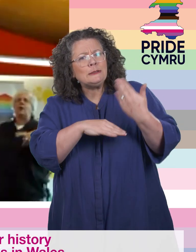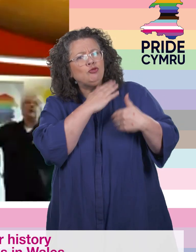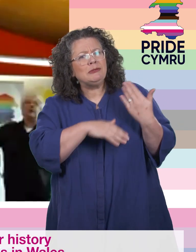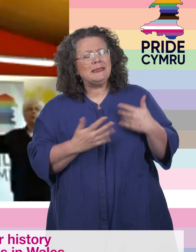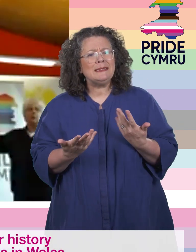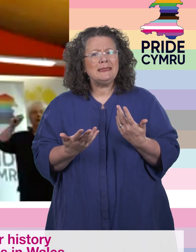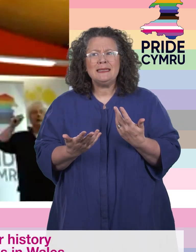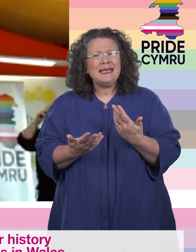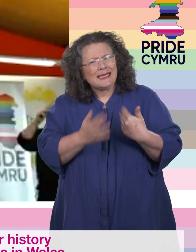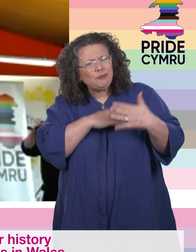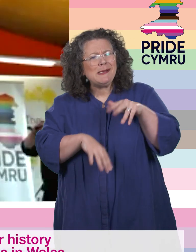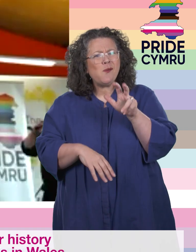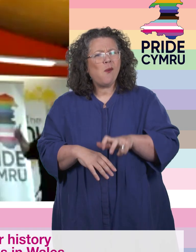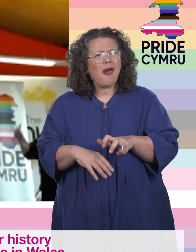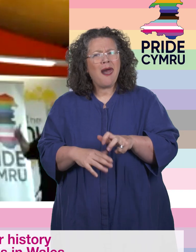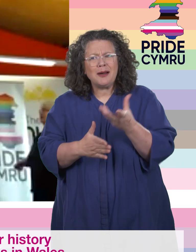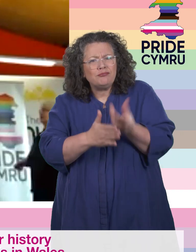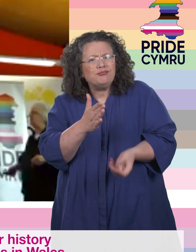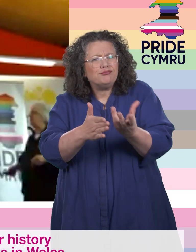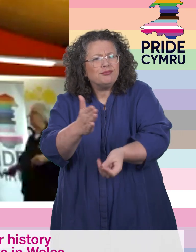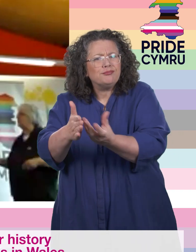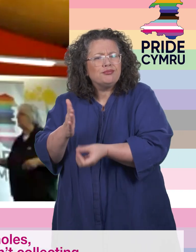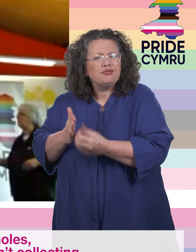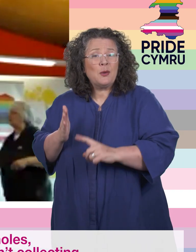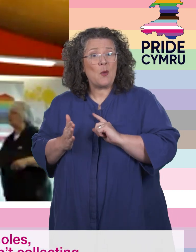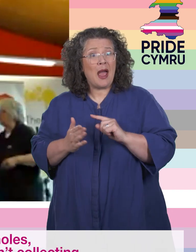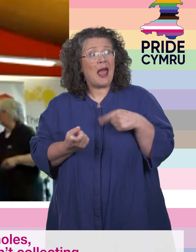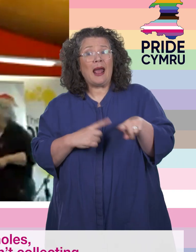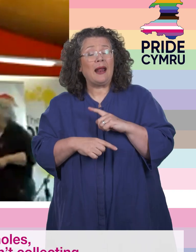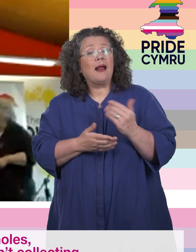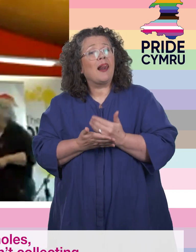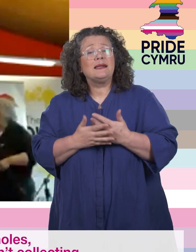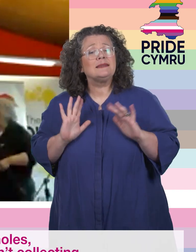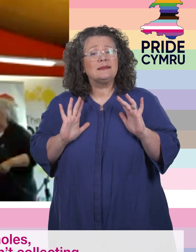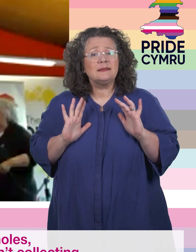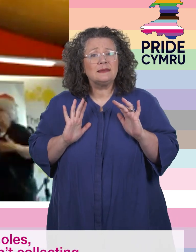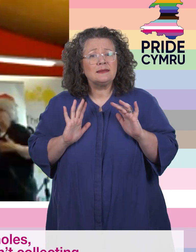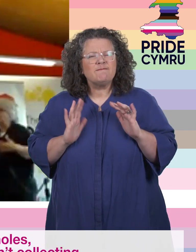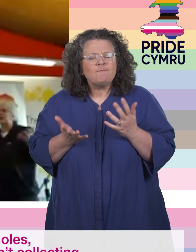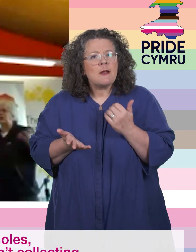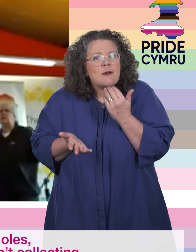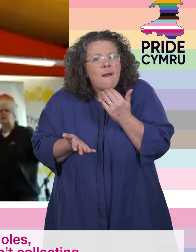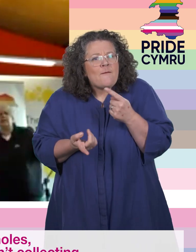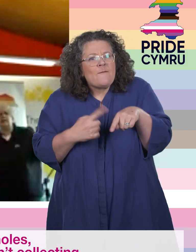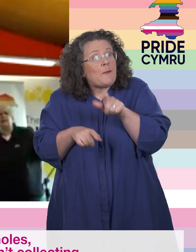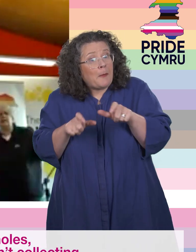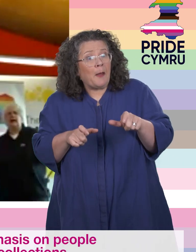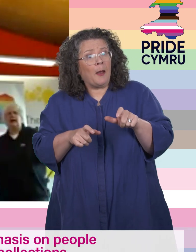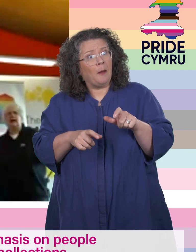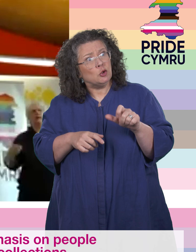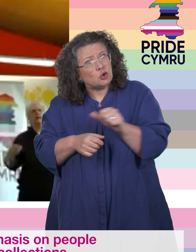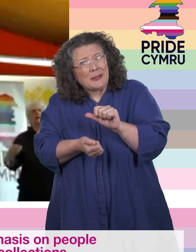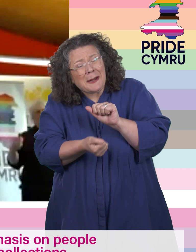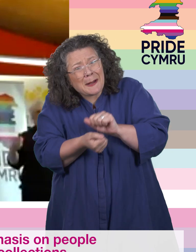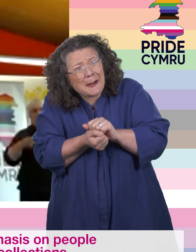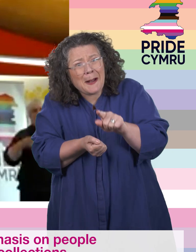We do have holes in our history, and whatever our history is in Wales, there are these holes. Because a lot of people are collecting, and